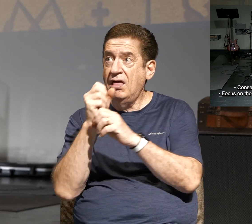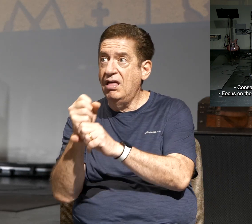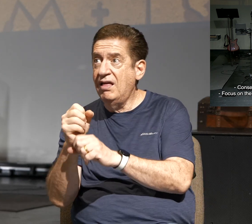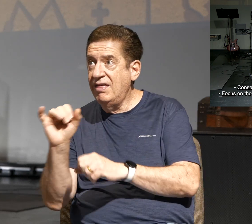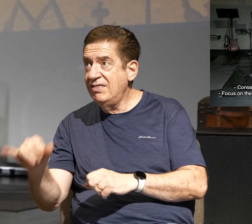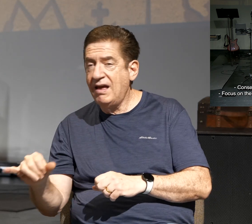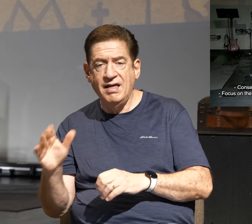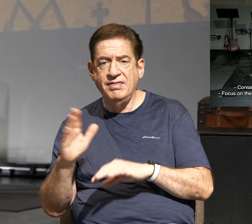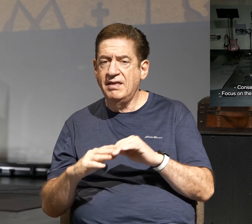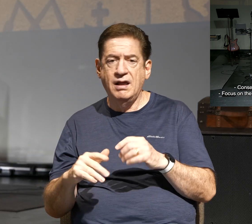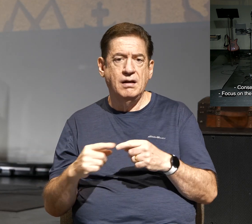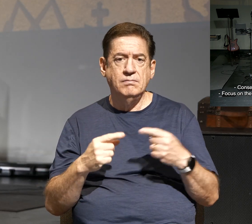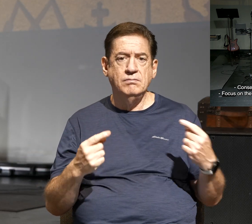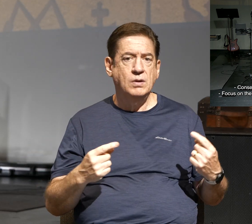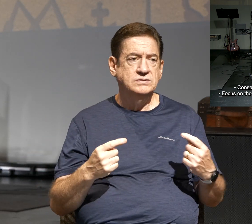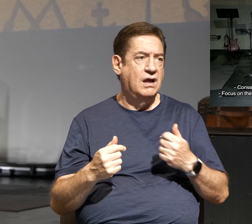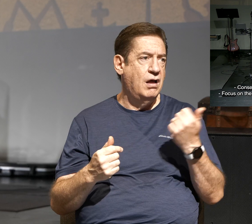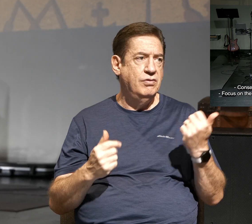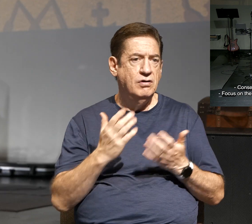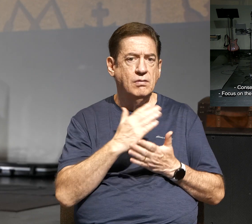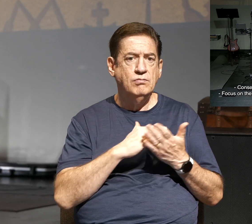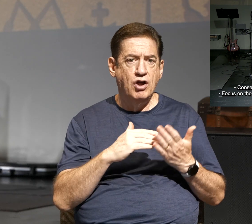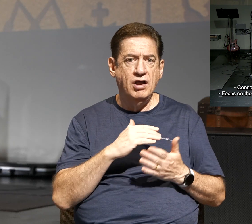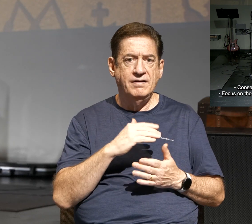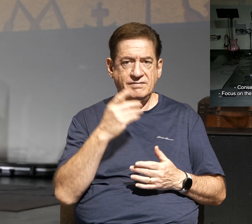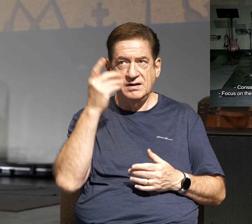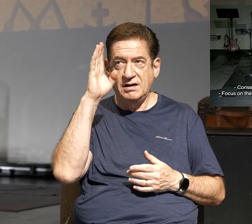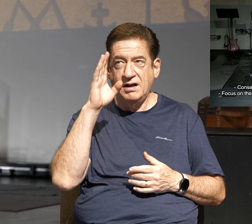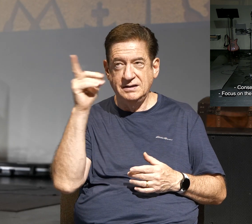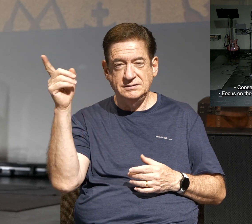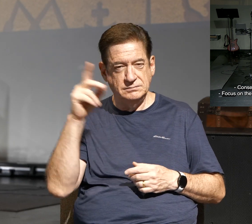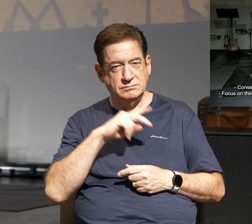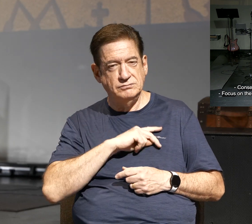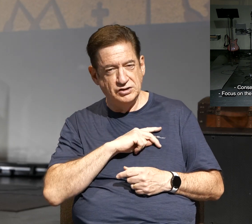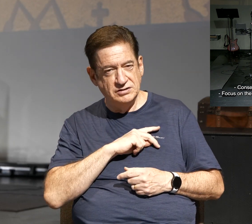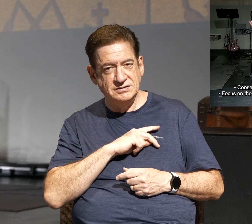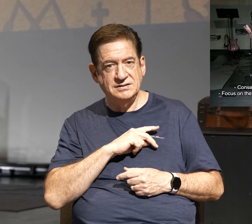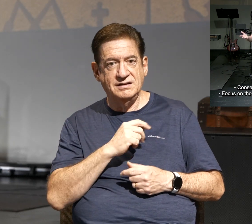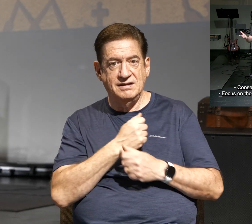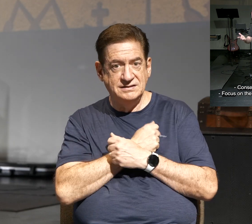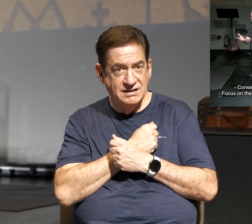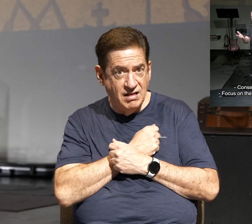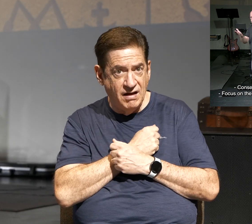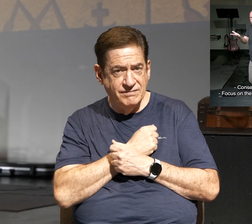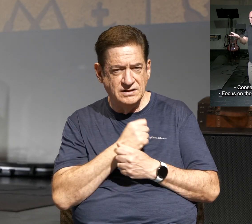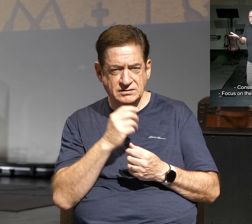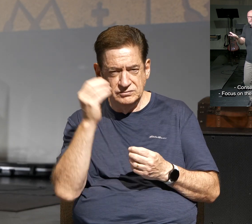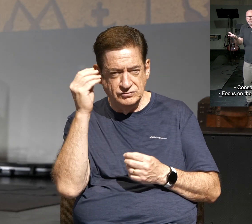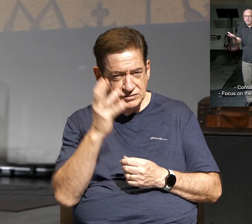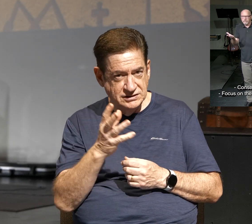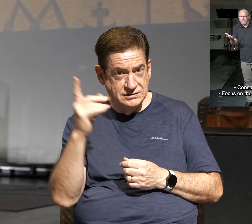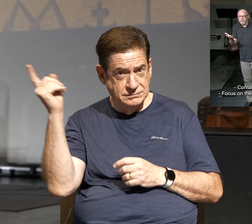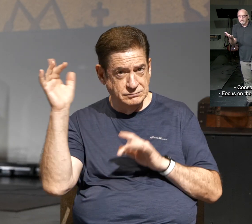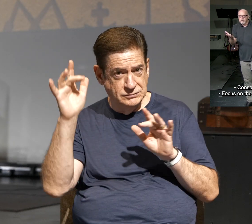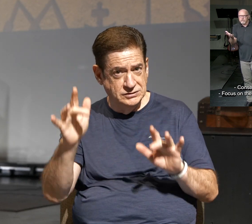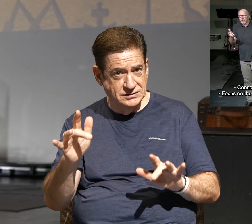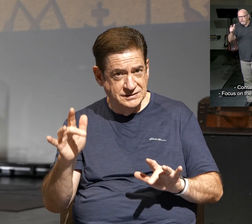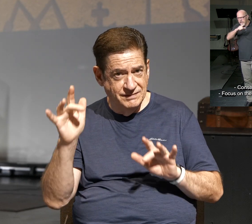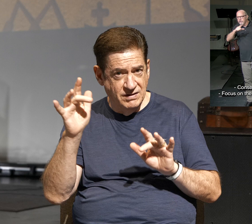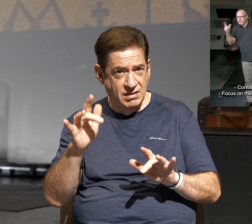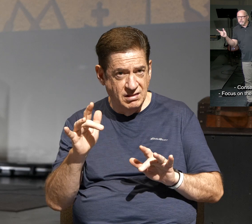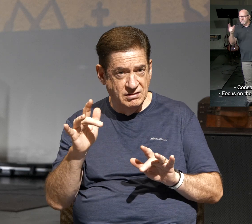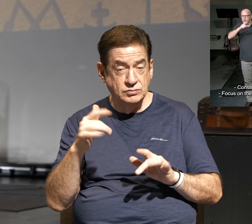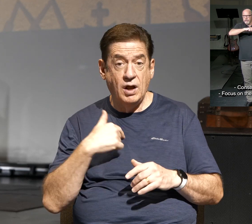as opposed to there's another aspect of God that he's personal. He's loving and he's gracious and he's merciful. So